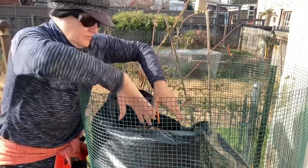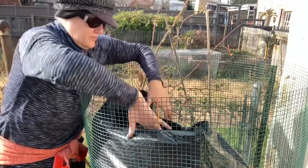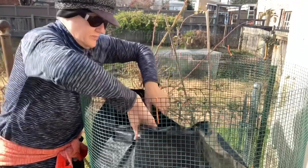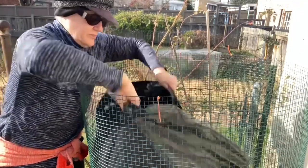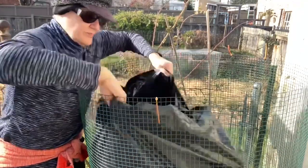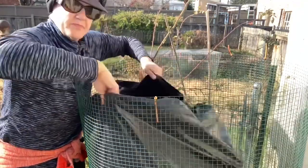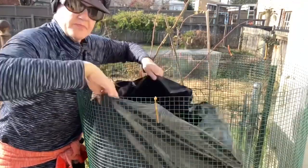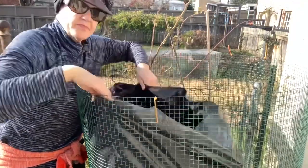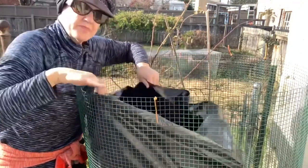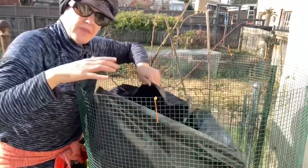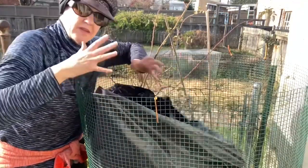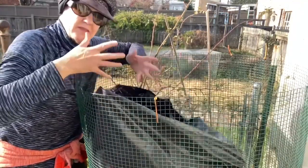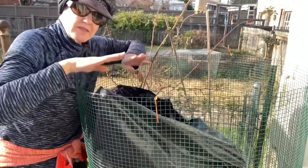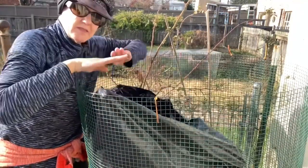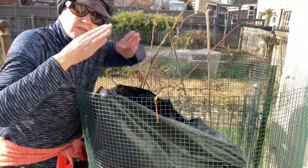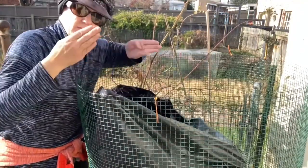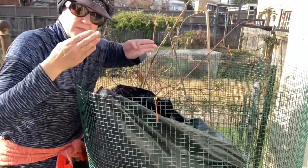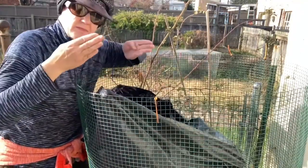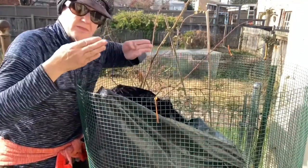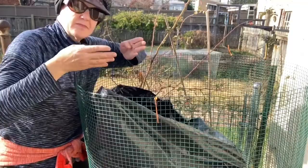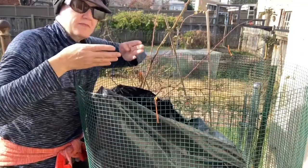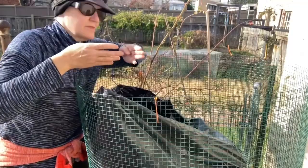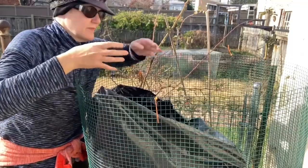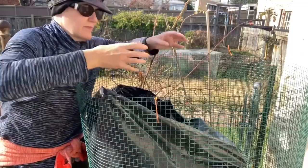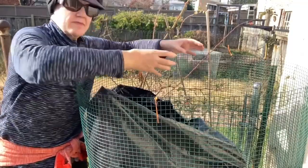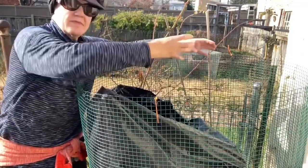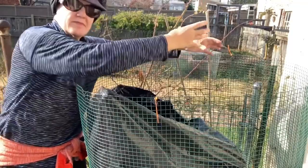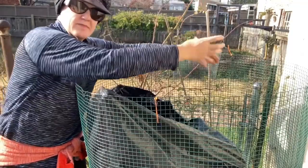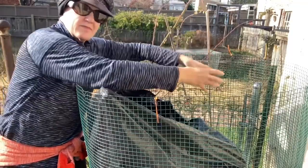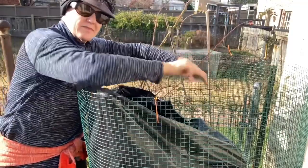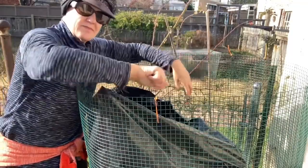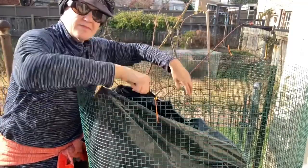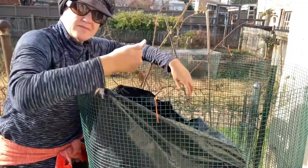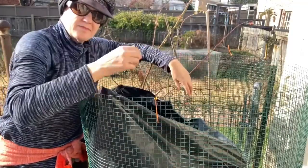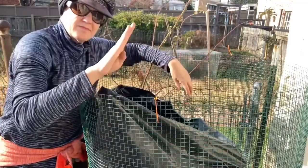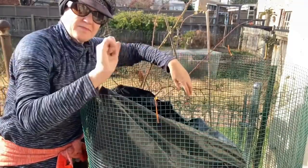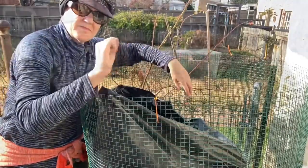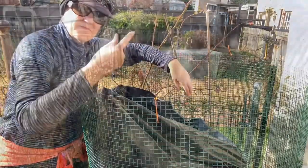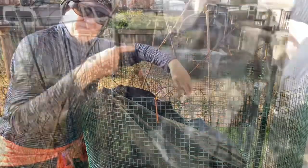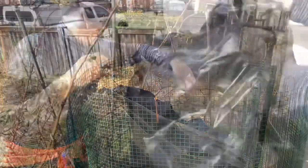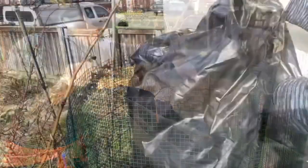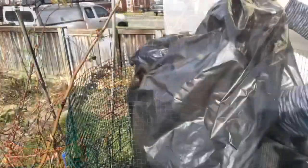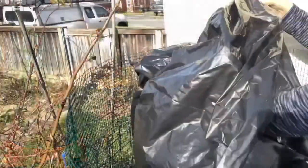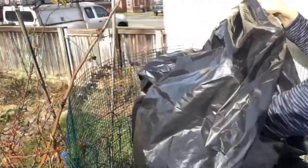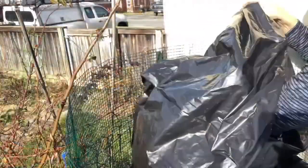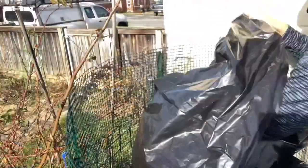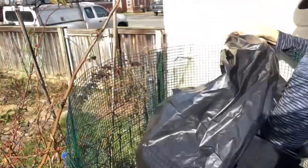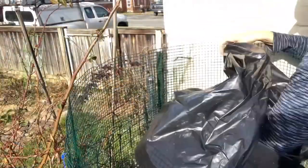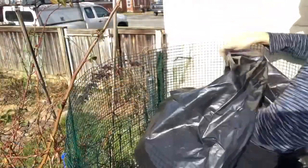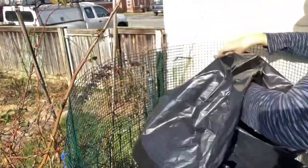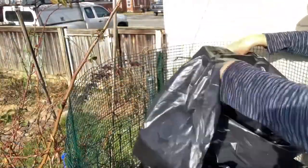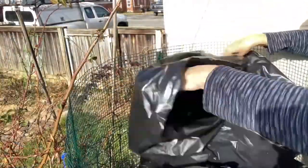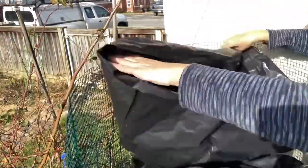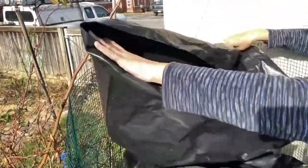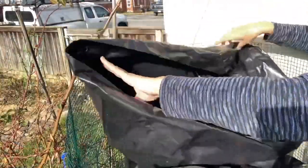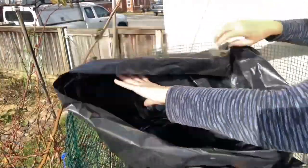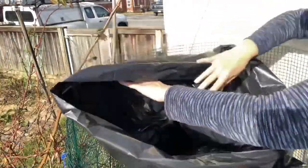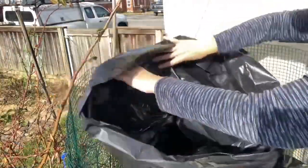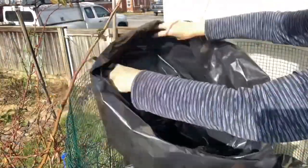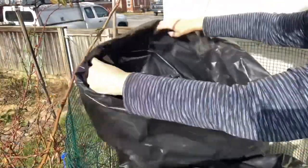this leaf mold. I'm going to leave this one open and see if maybe after I add another